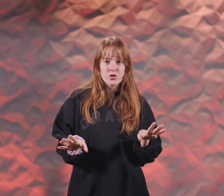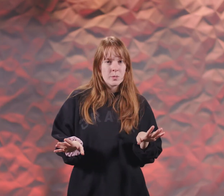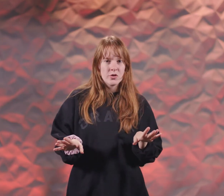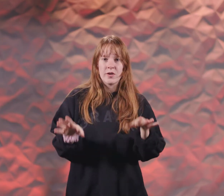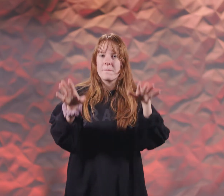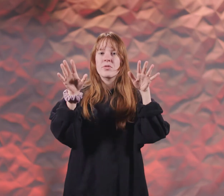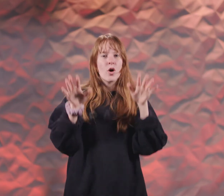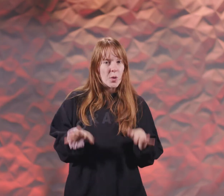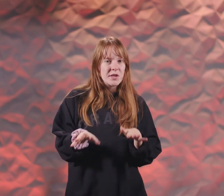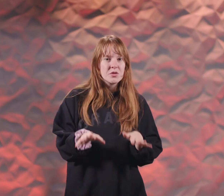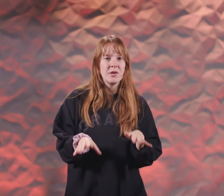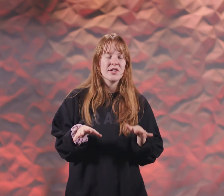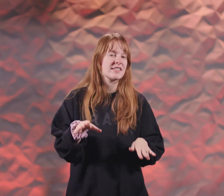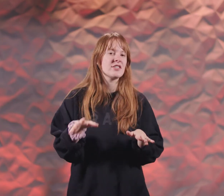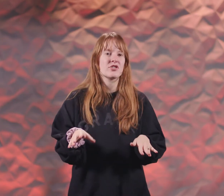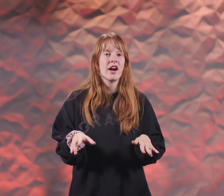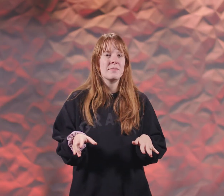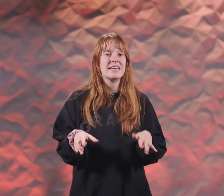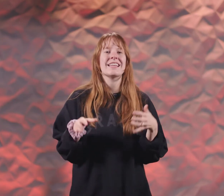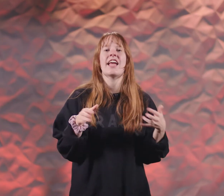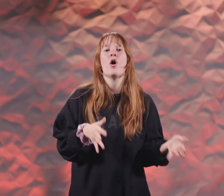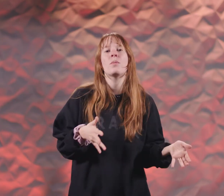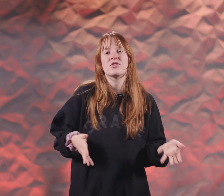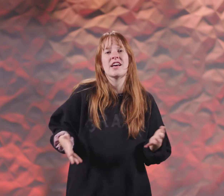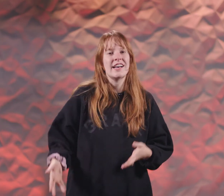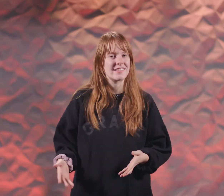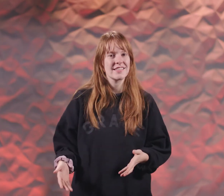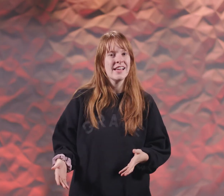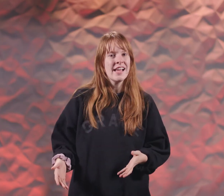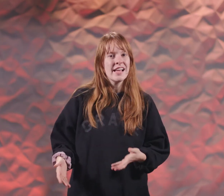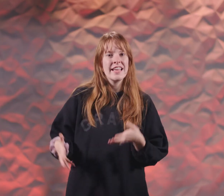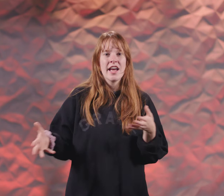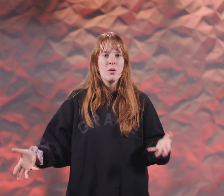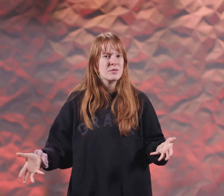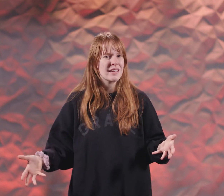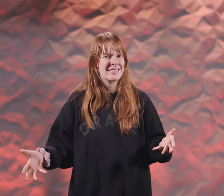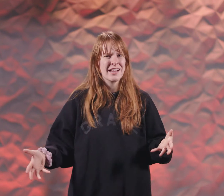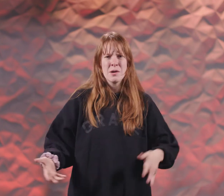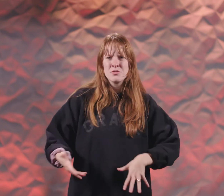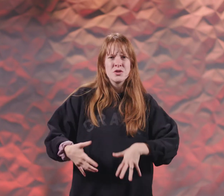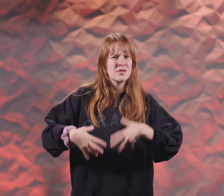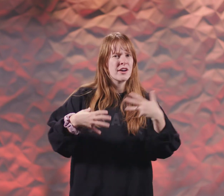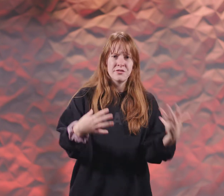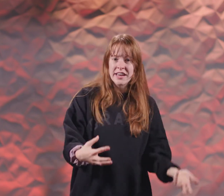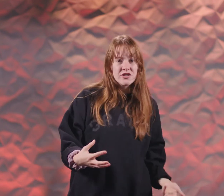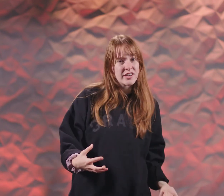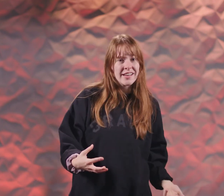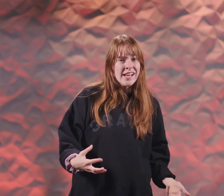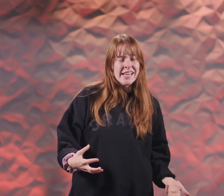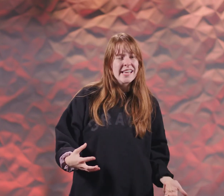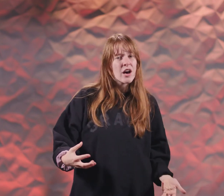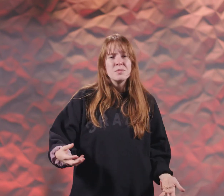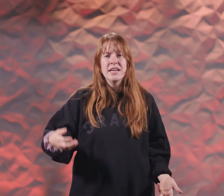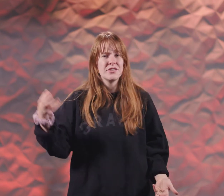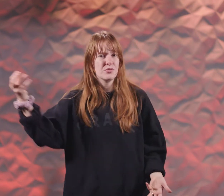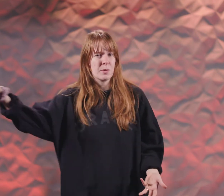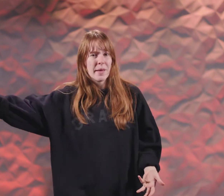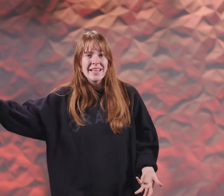Scripture, the Holy Spirit is described as a helper to us. He helps us come to salvation. He helps us repent.